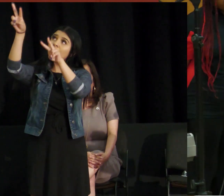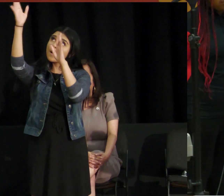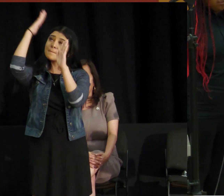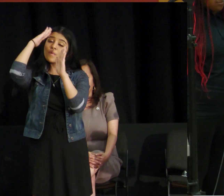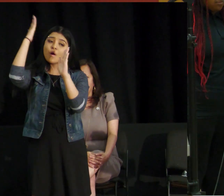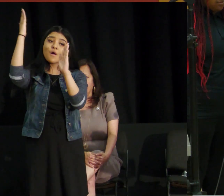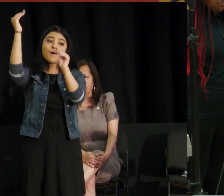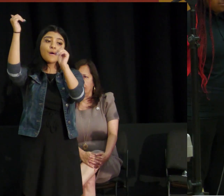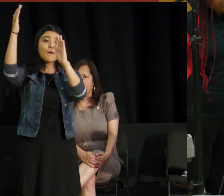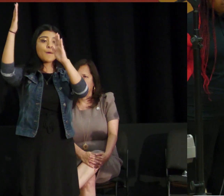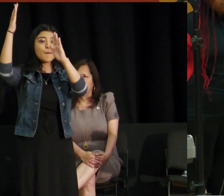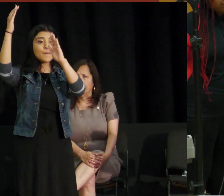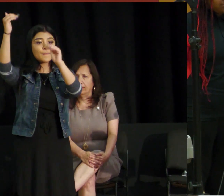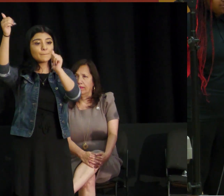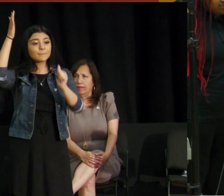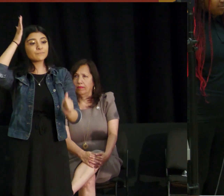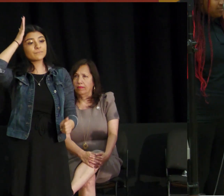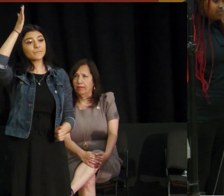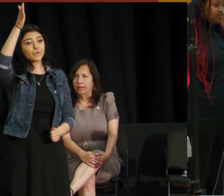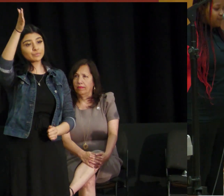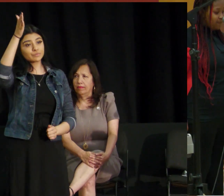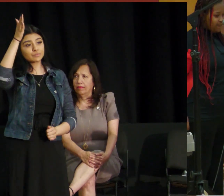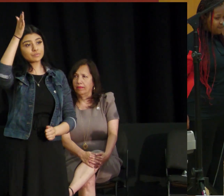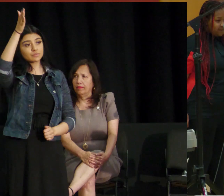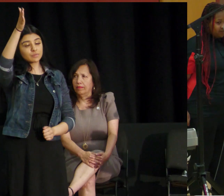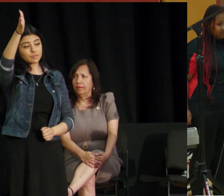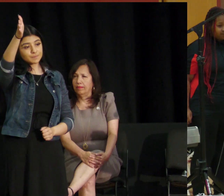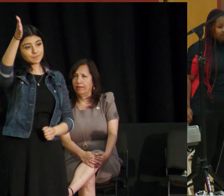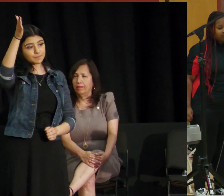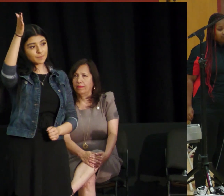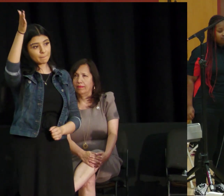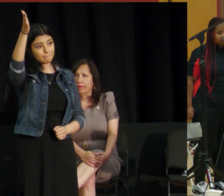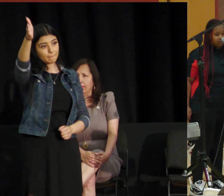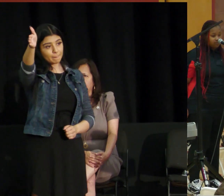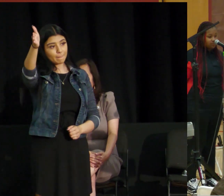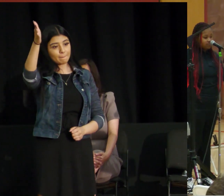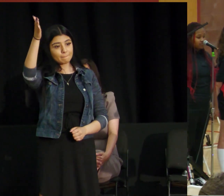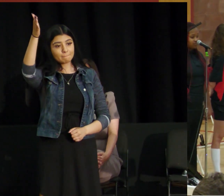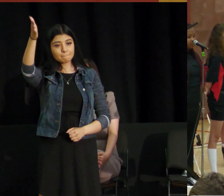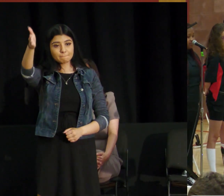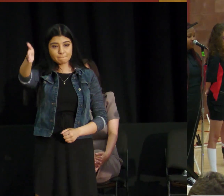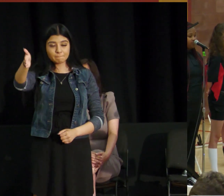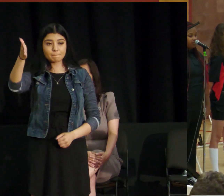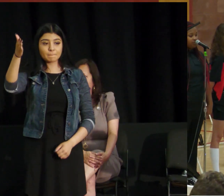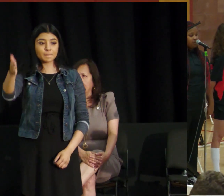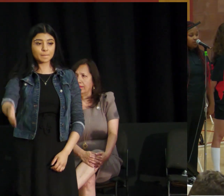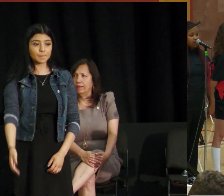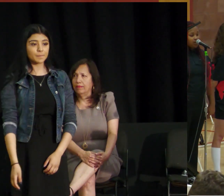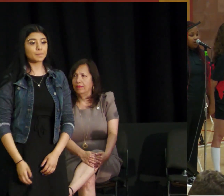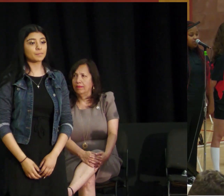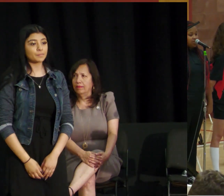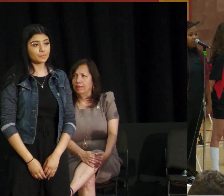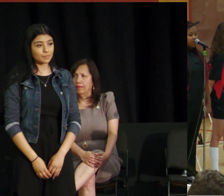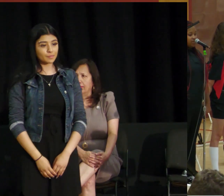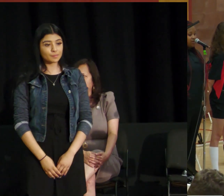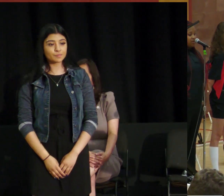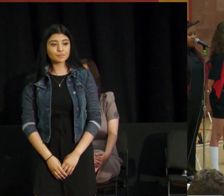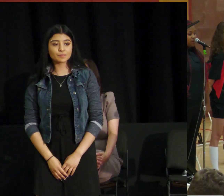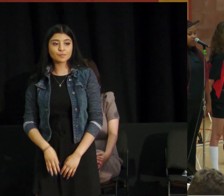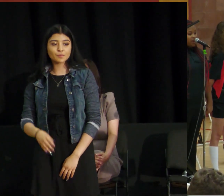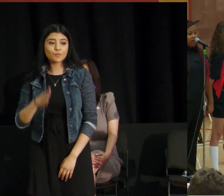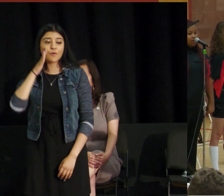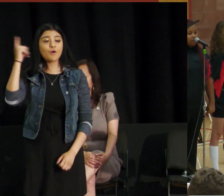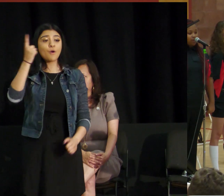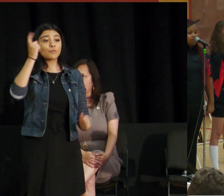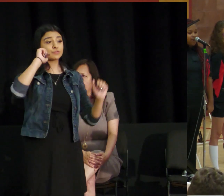Gotta keep my hand held high, there's always gonna